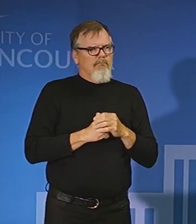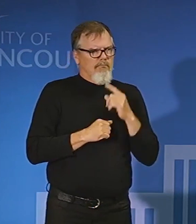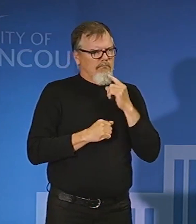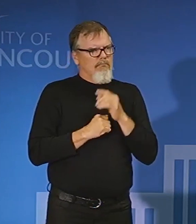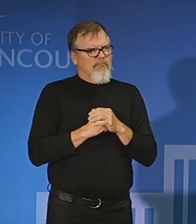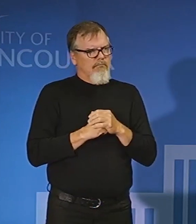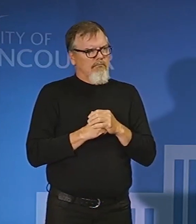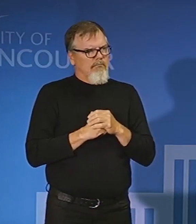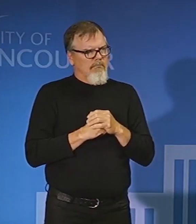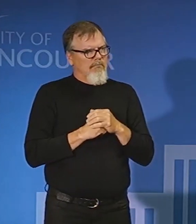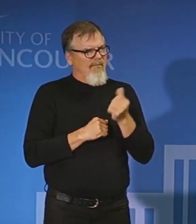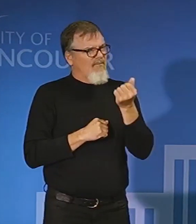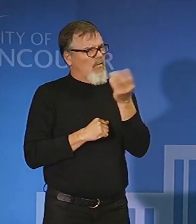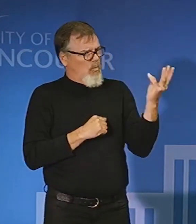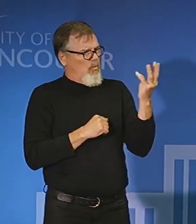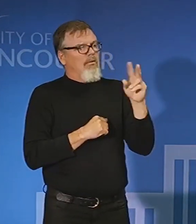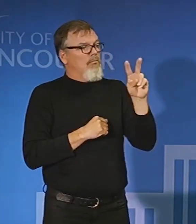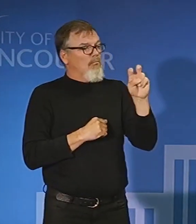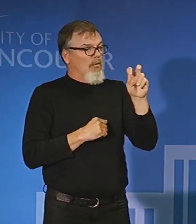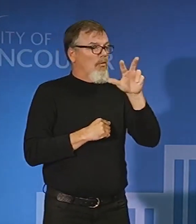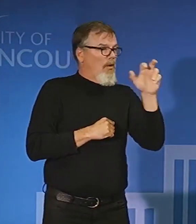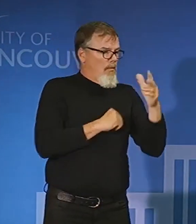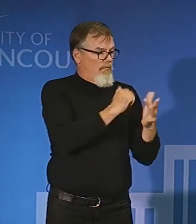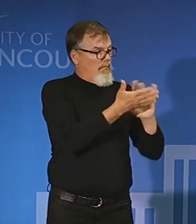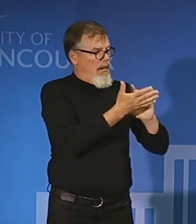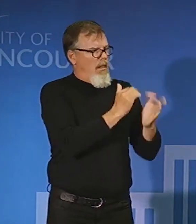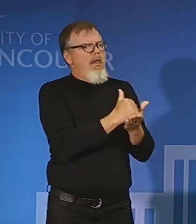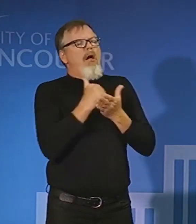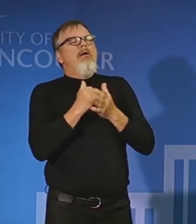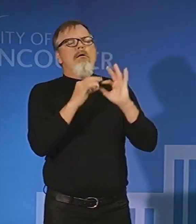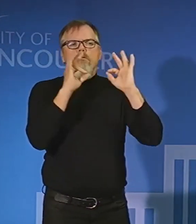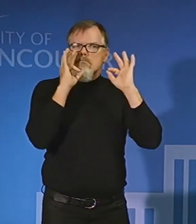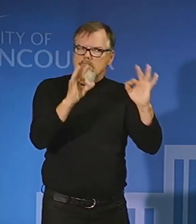option at the moment, and we want to continue to address that public